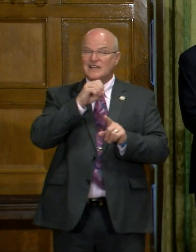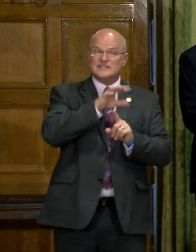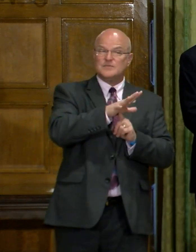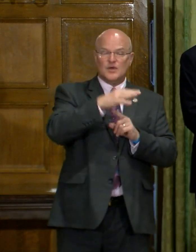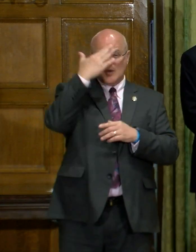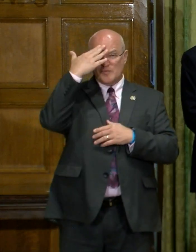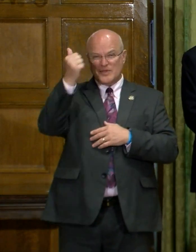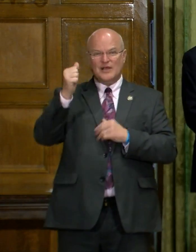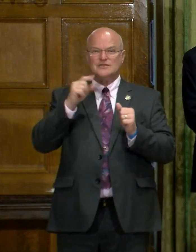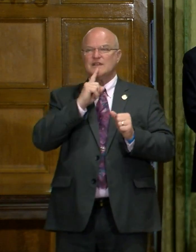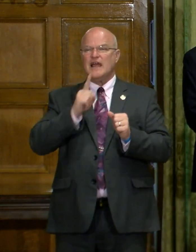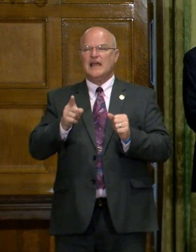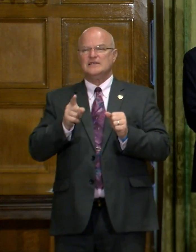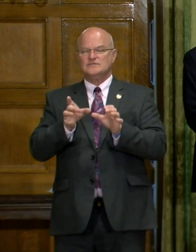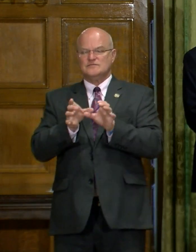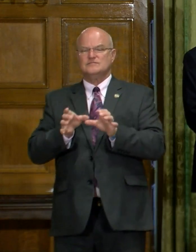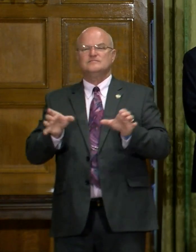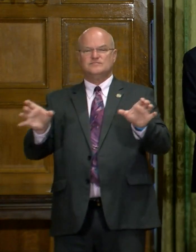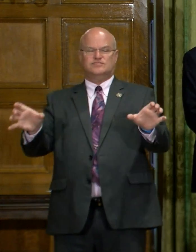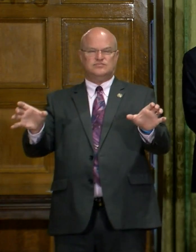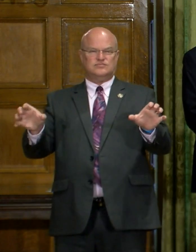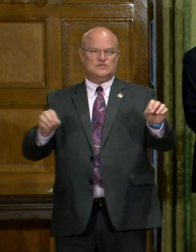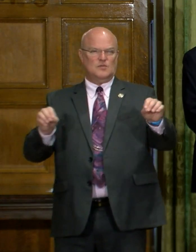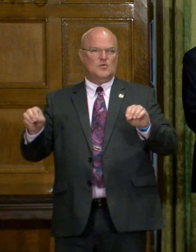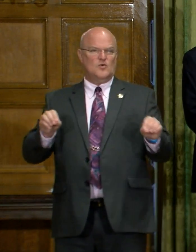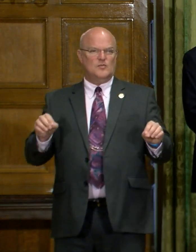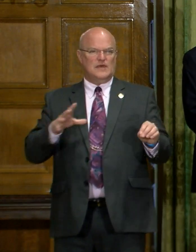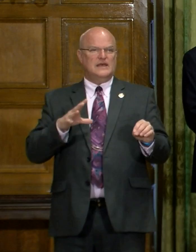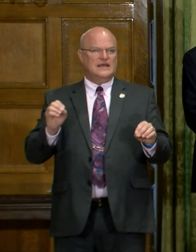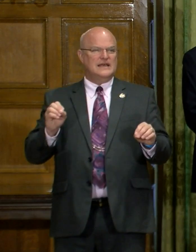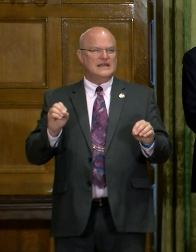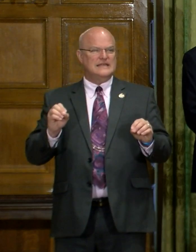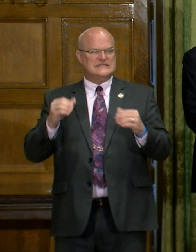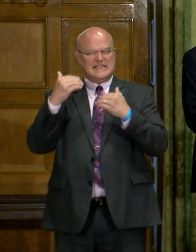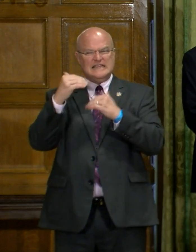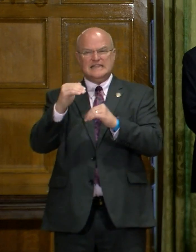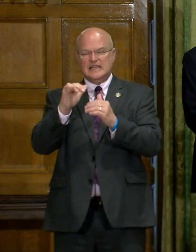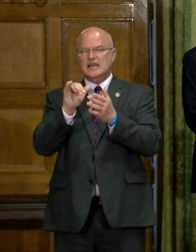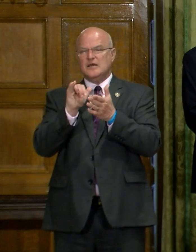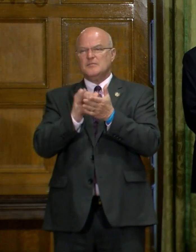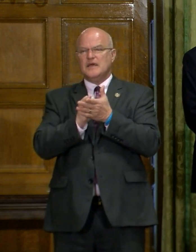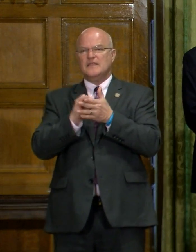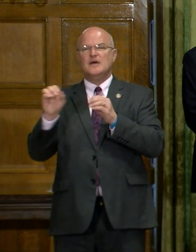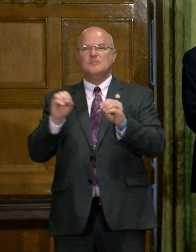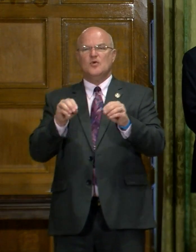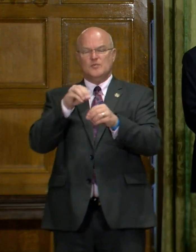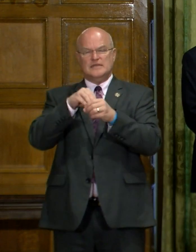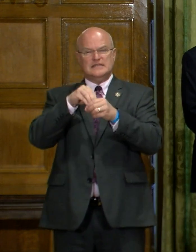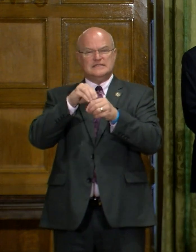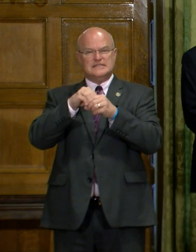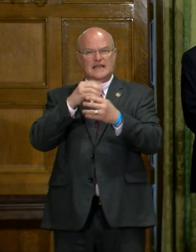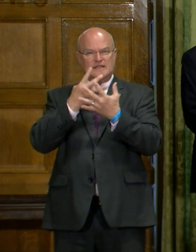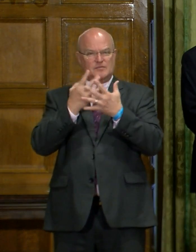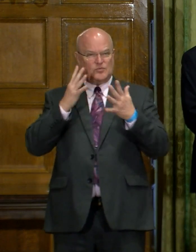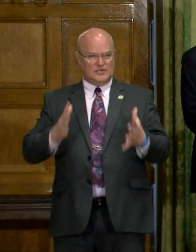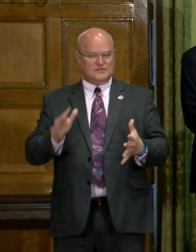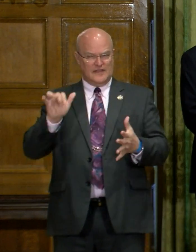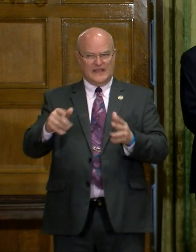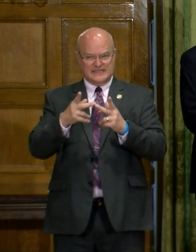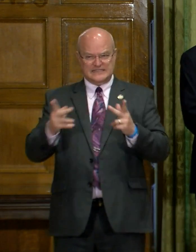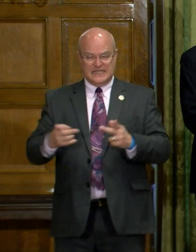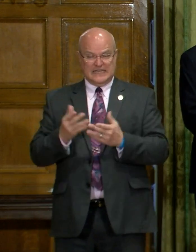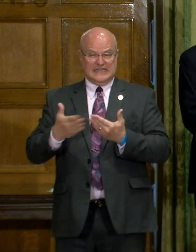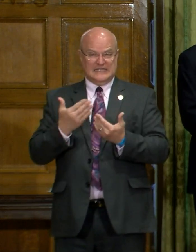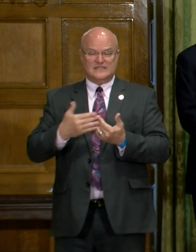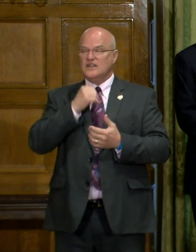exposed, because you can actually direct the movements and limit the movements of individuals in that setting